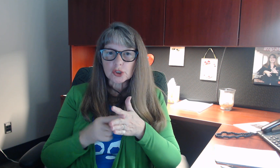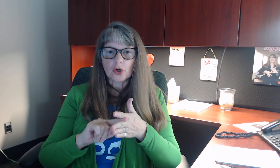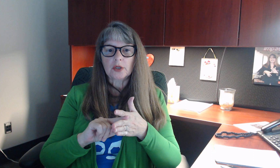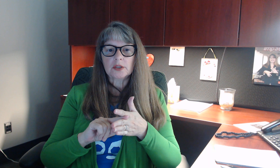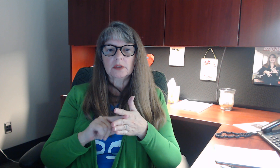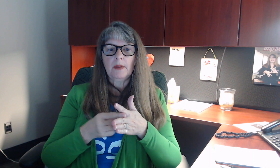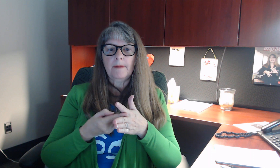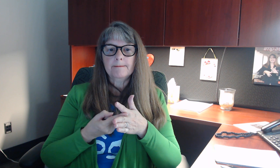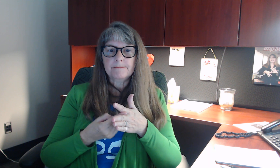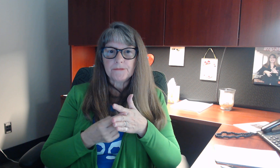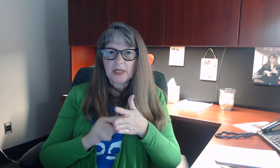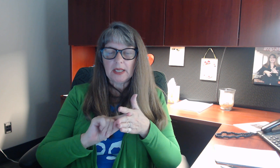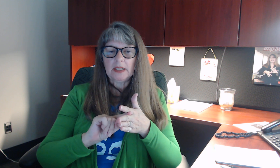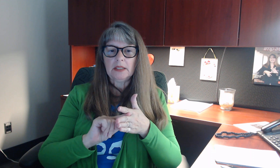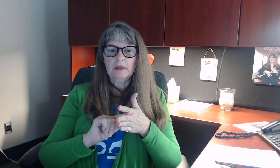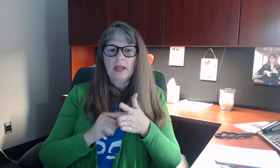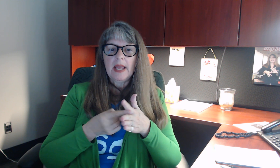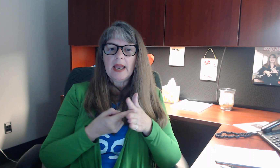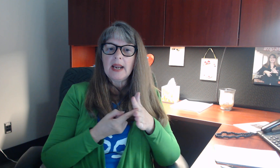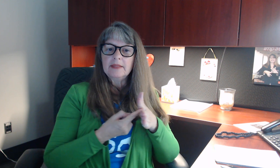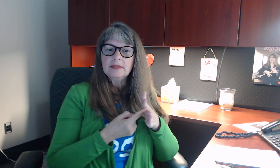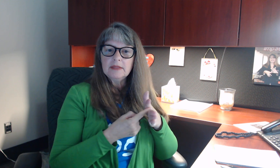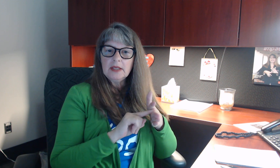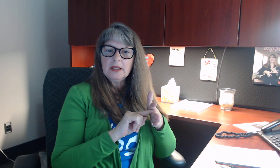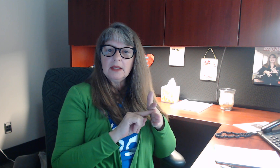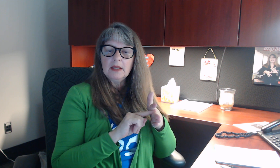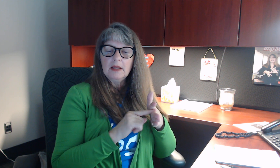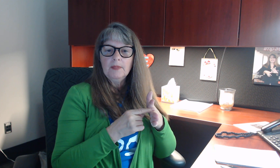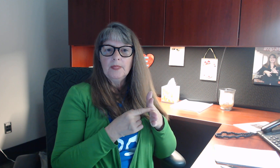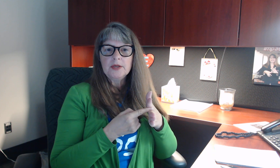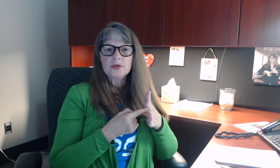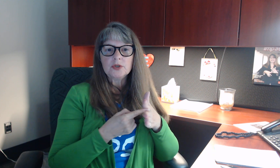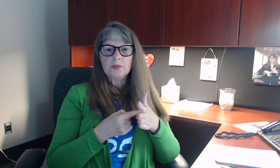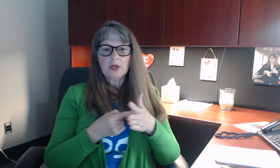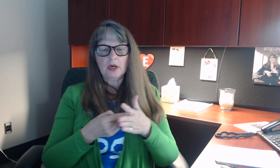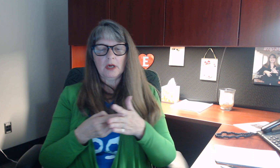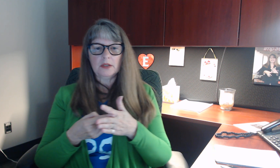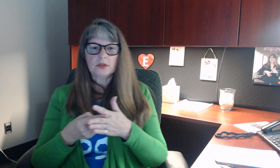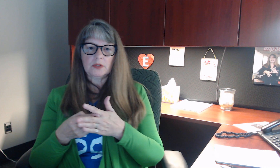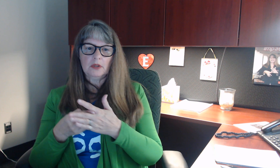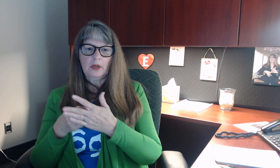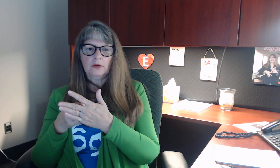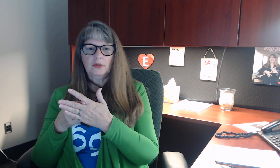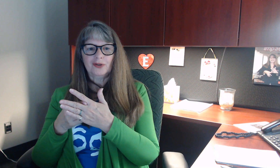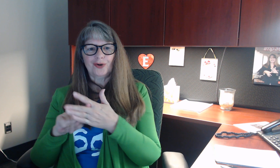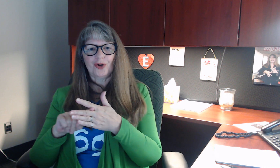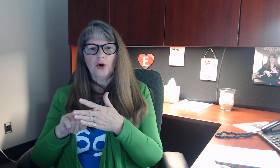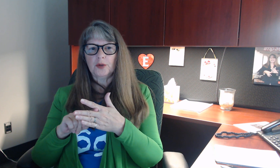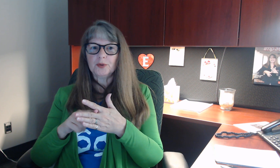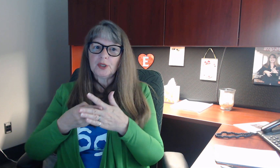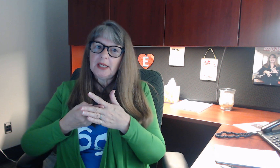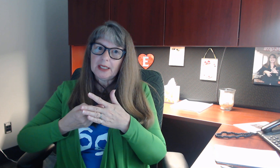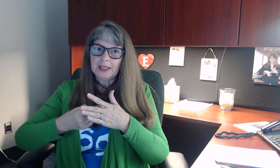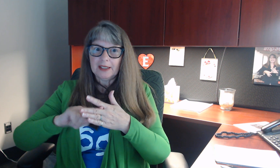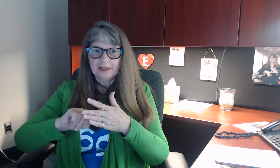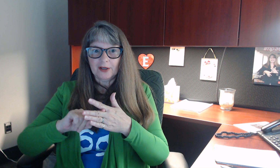Start, begin. And I think this is because you start a car, you put your key in there and